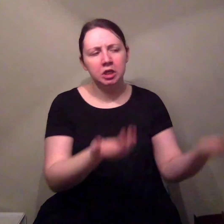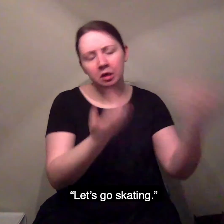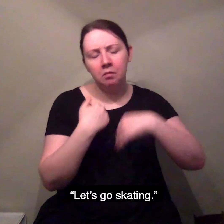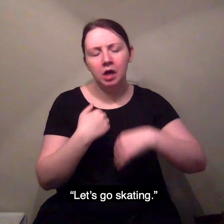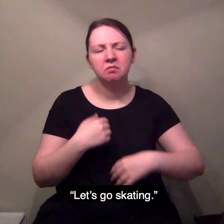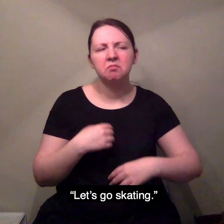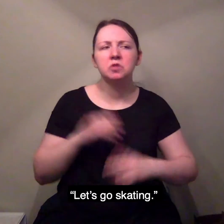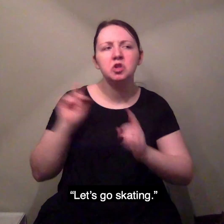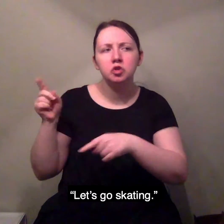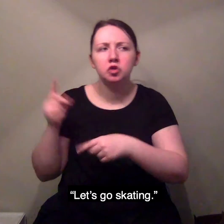"Let's go skating."